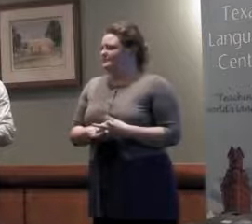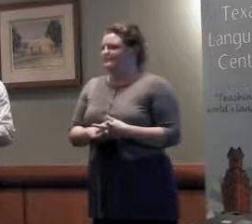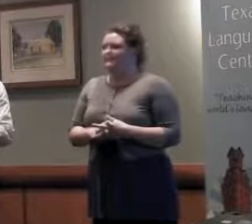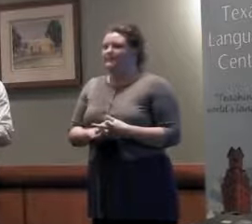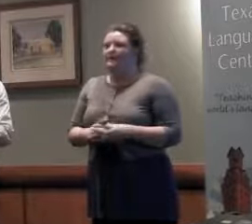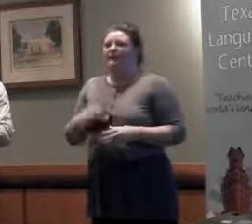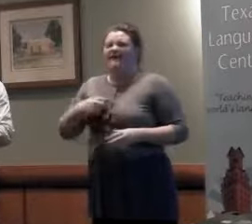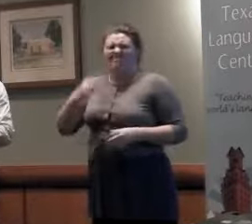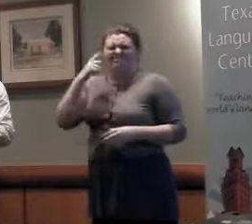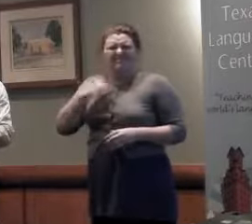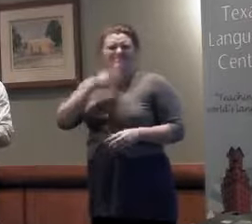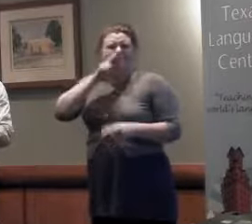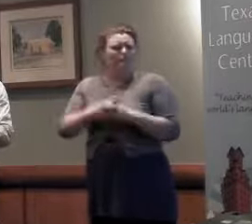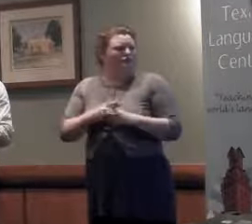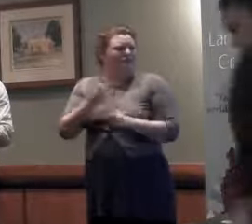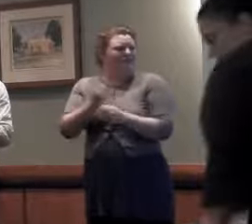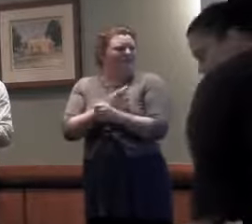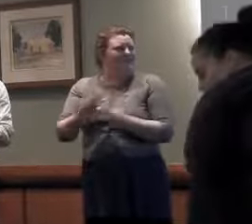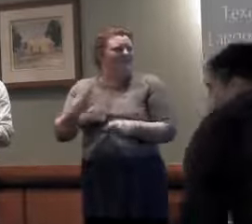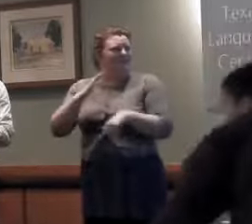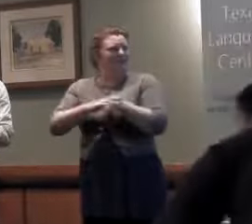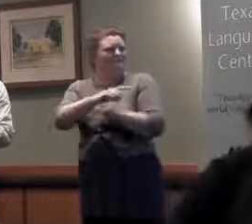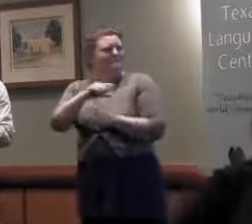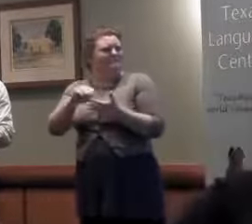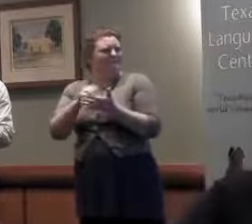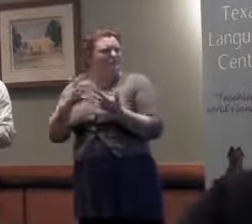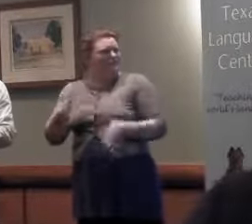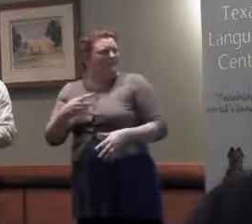I think I mentioned everything that was on this page